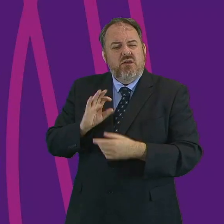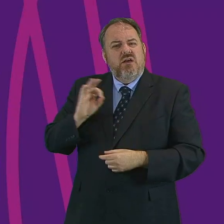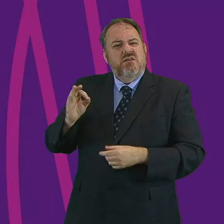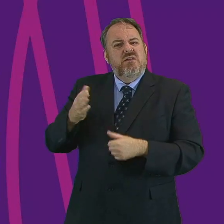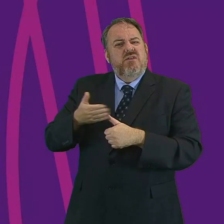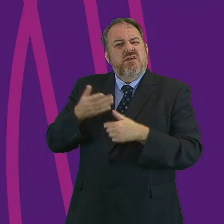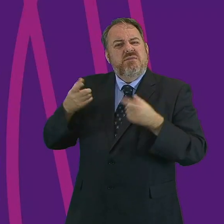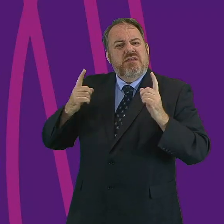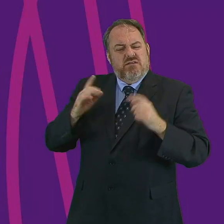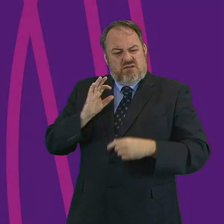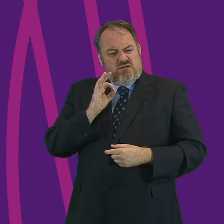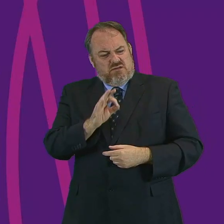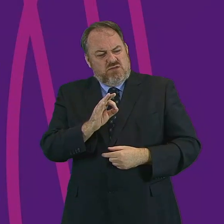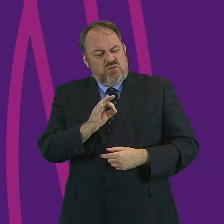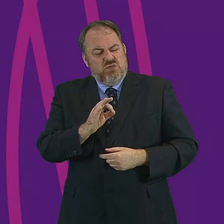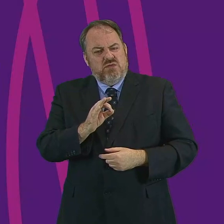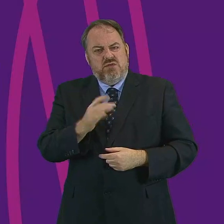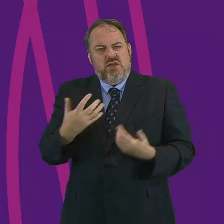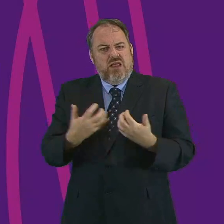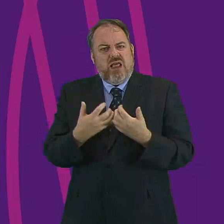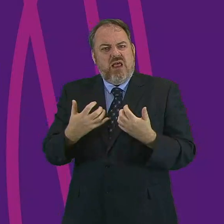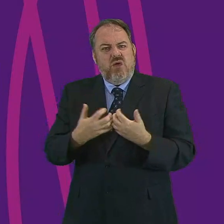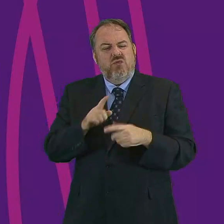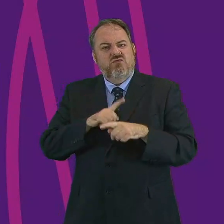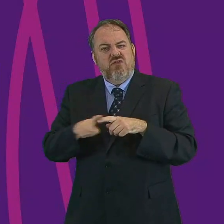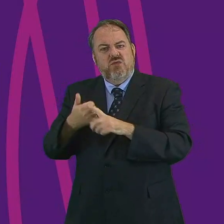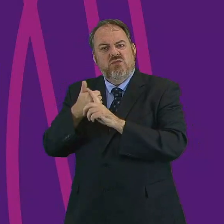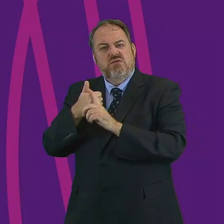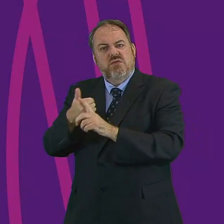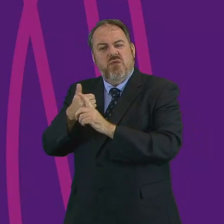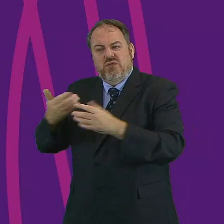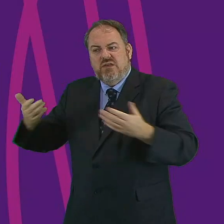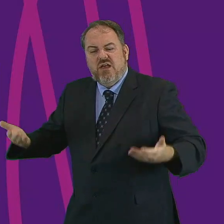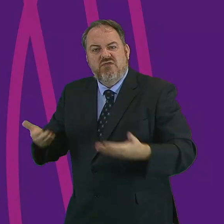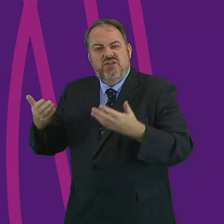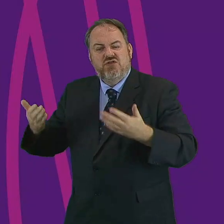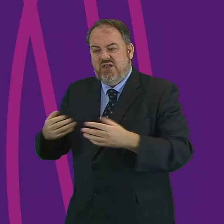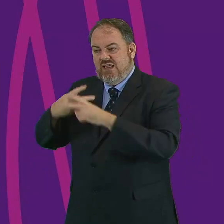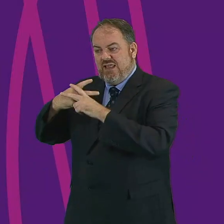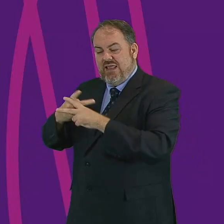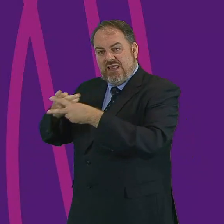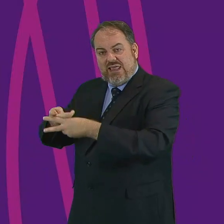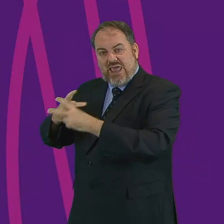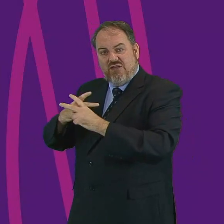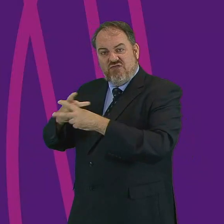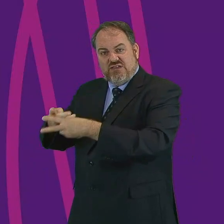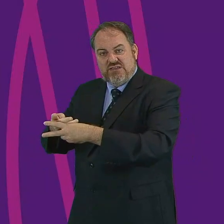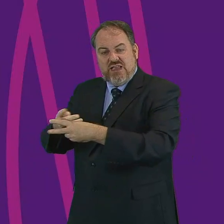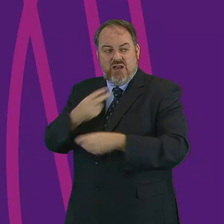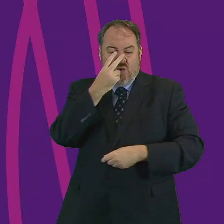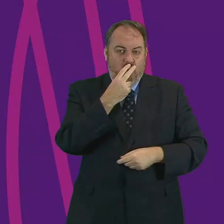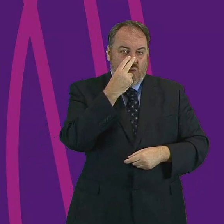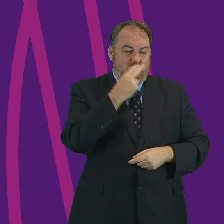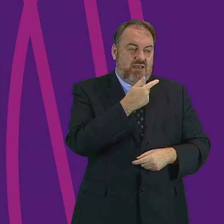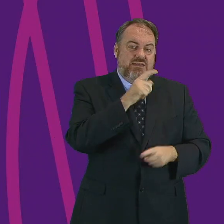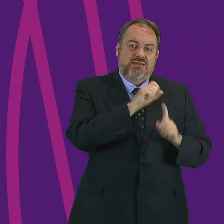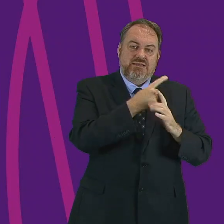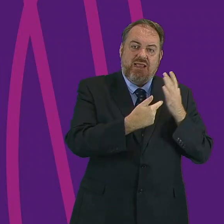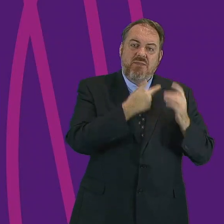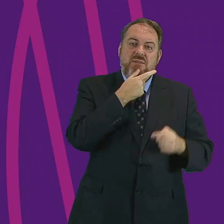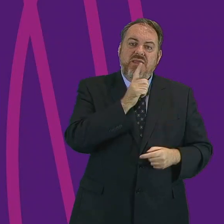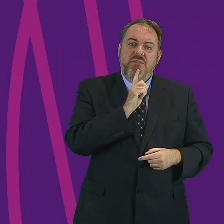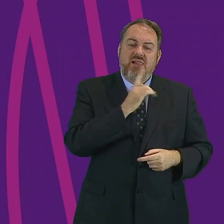parties across the country last weekend. So that both demonstrates that we still have to get this message across to people, but also that police are